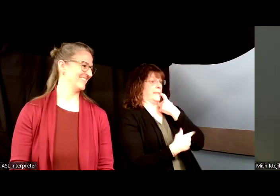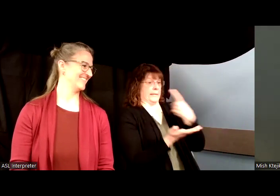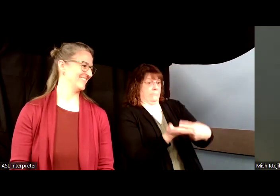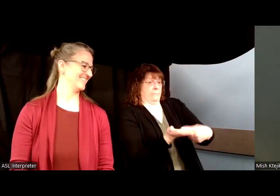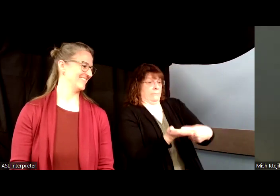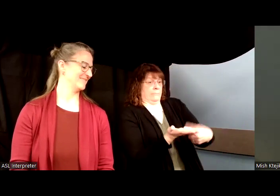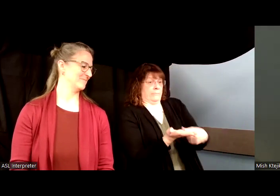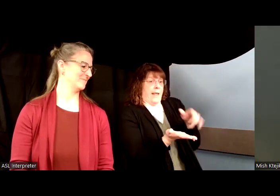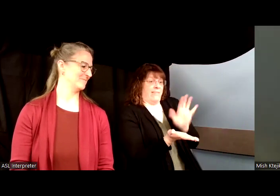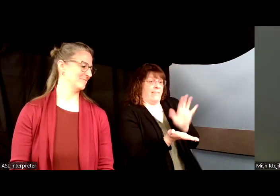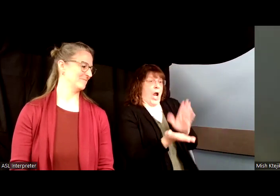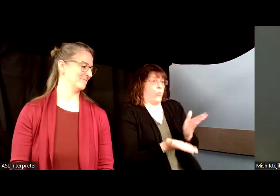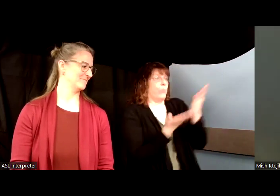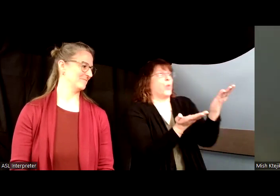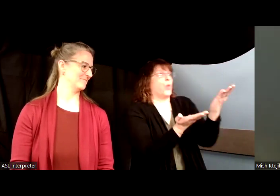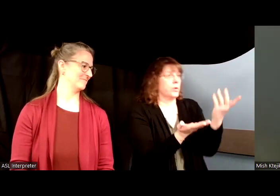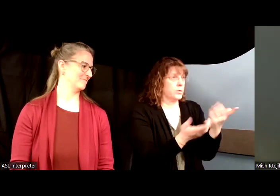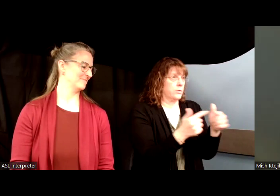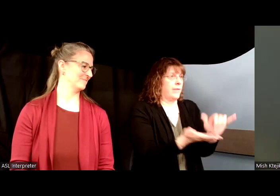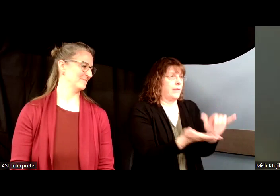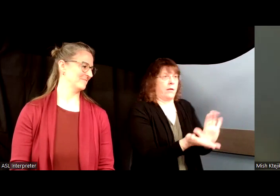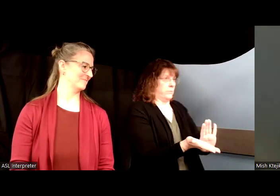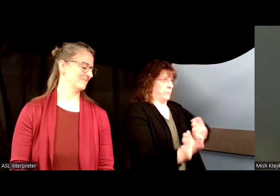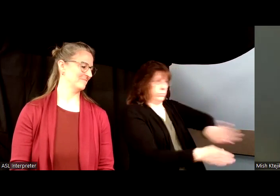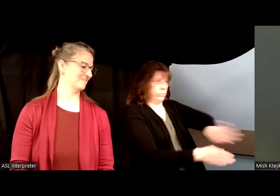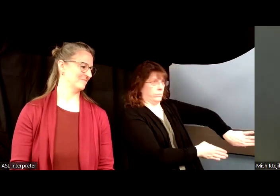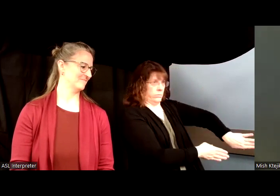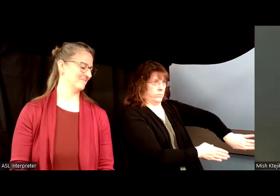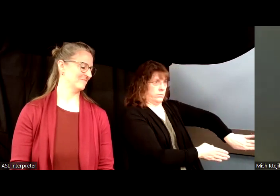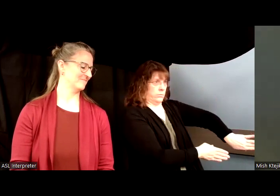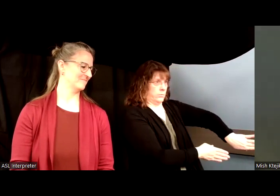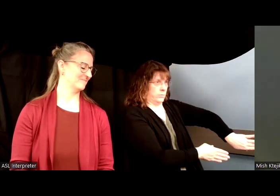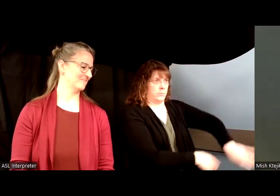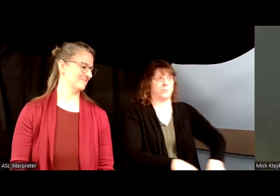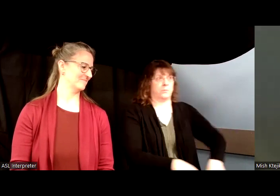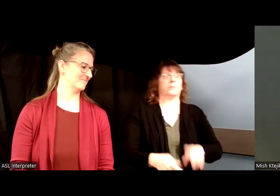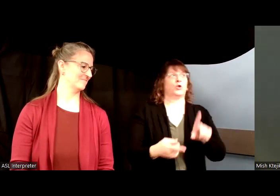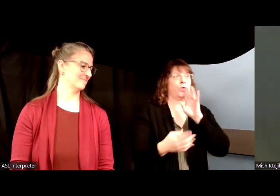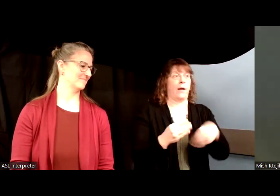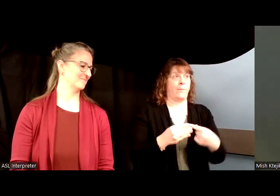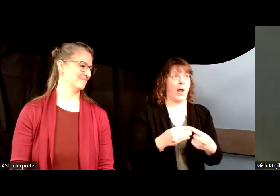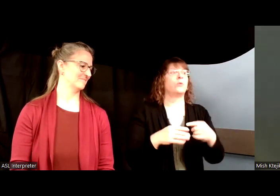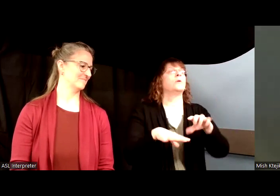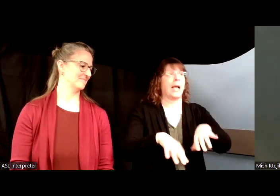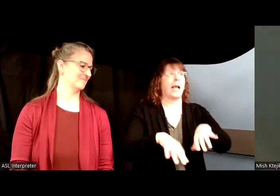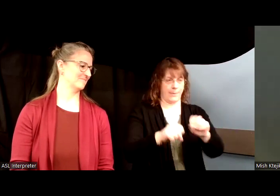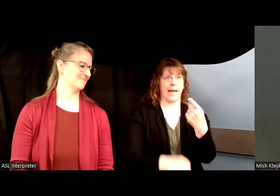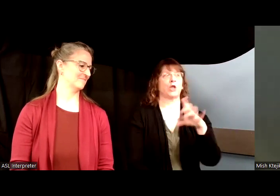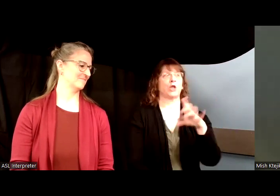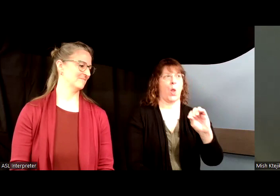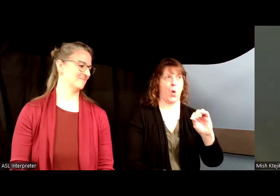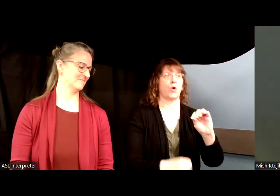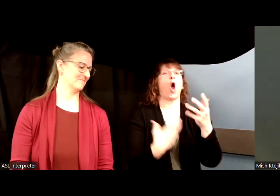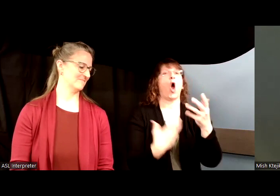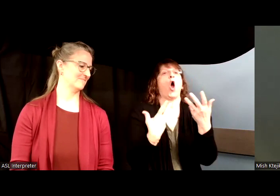We're not talking about what the RAC recently did, their proposals. We're not speaking of that. That is a different thing. We are talking